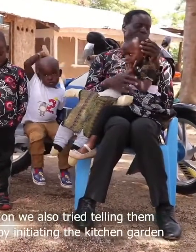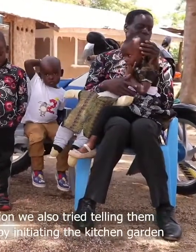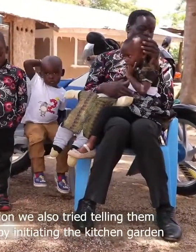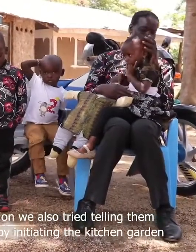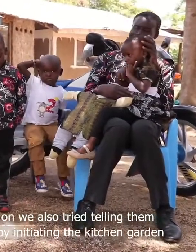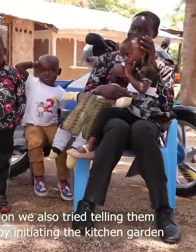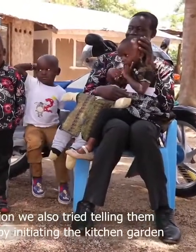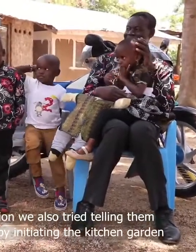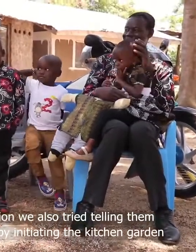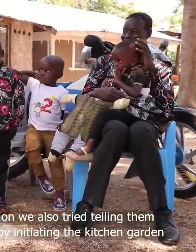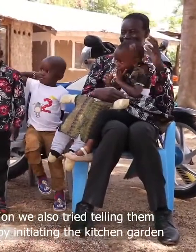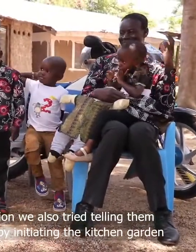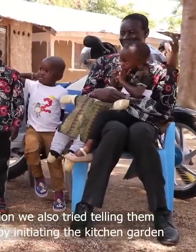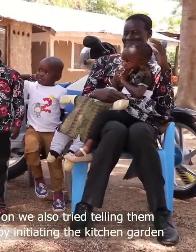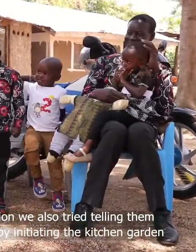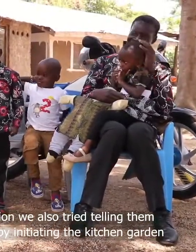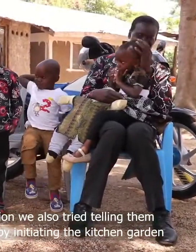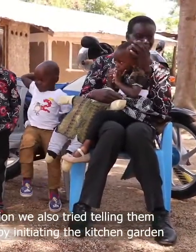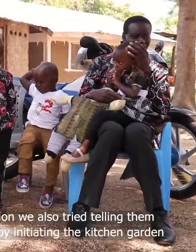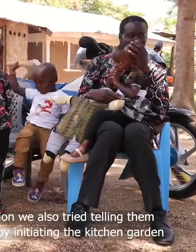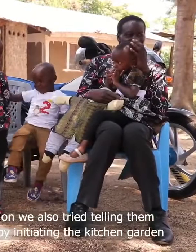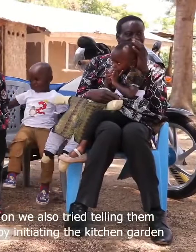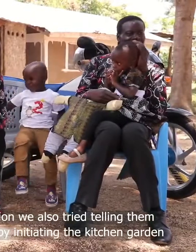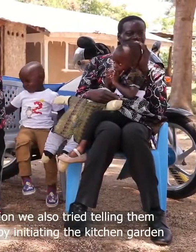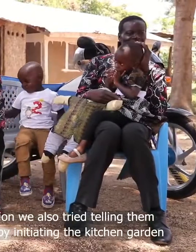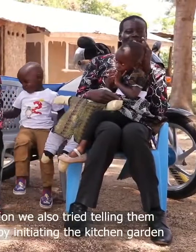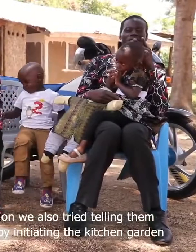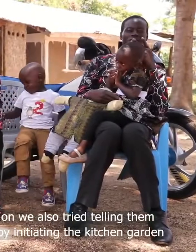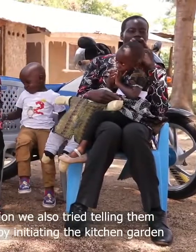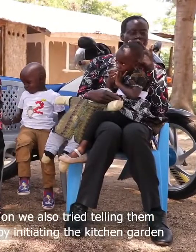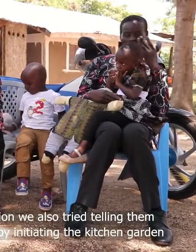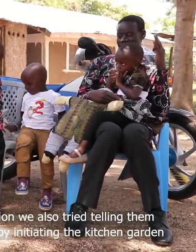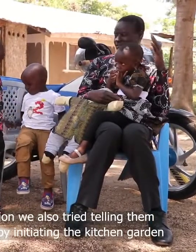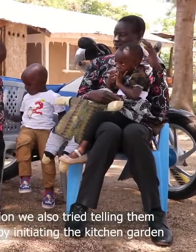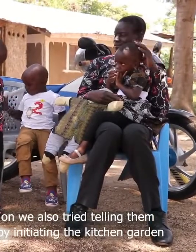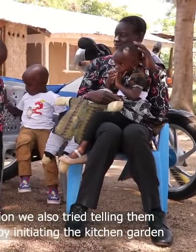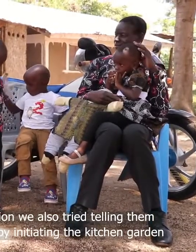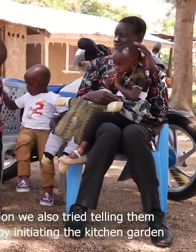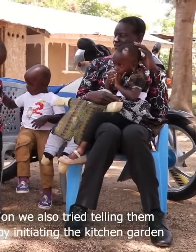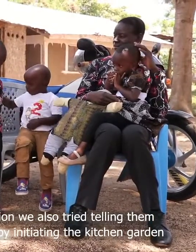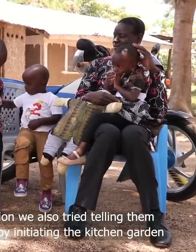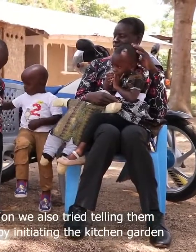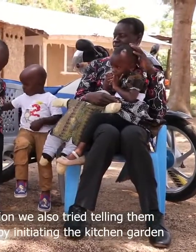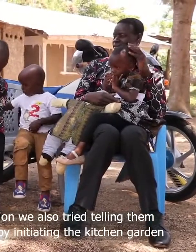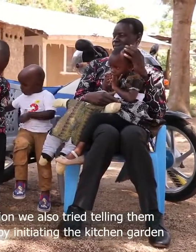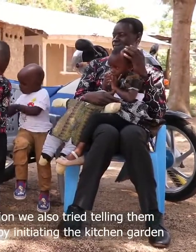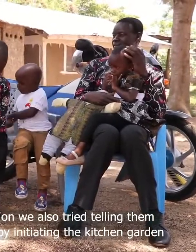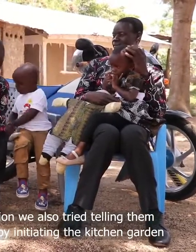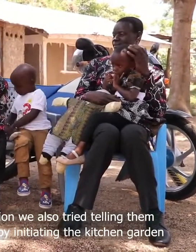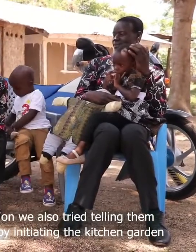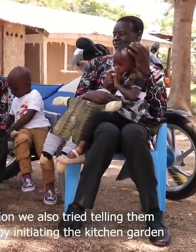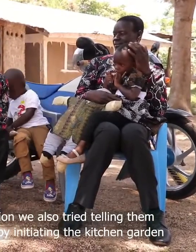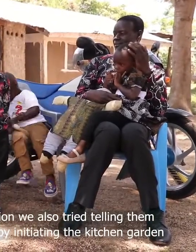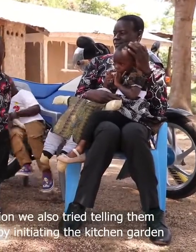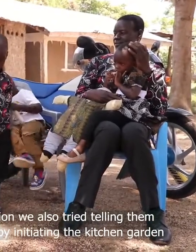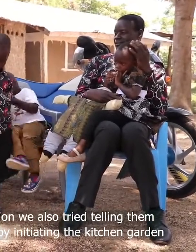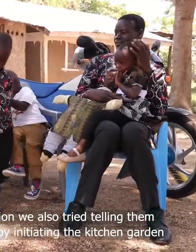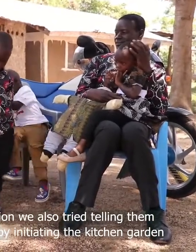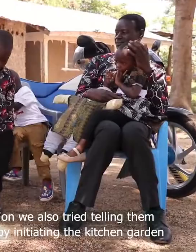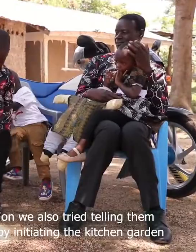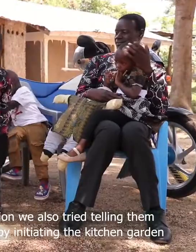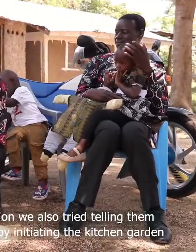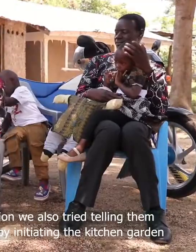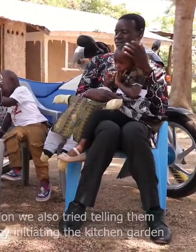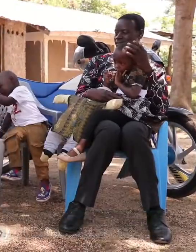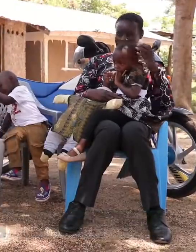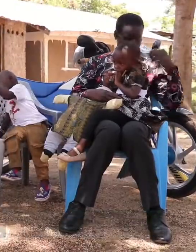also we try detailing them and also training them to provide. That is by initiating